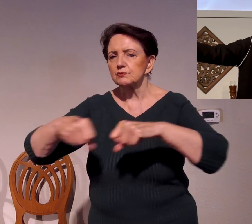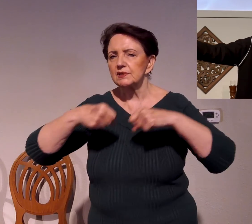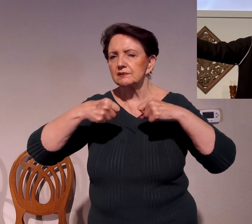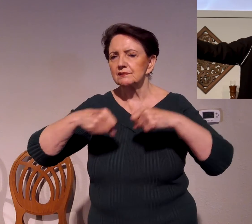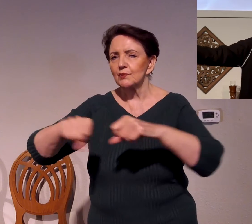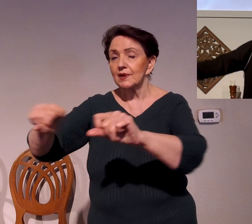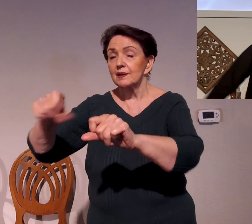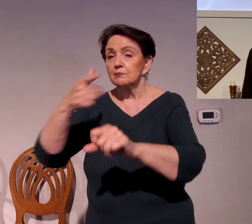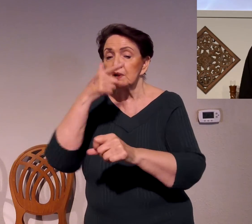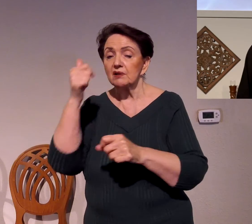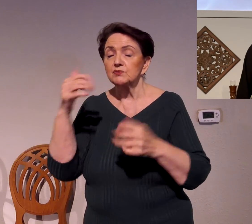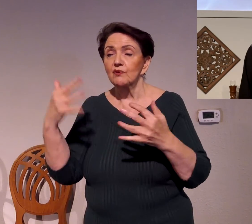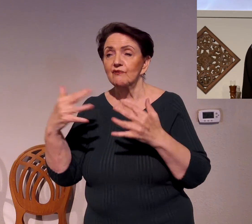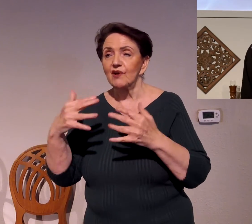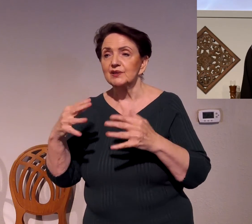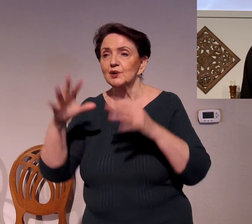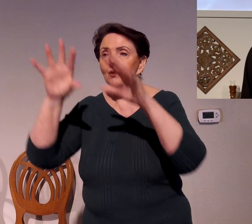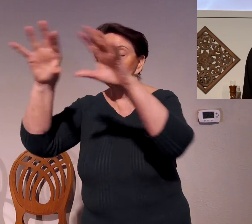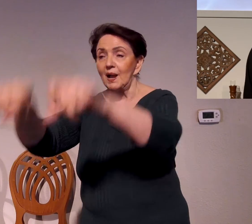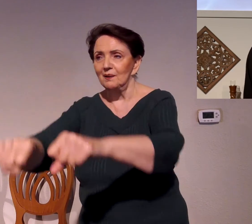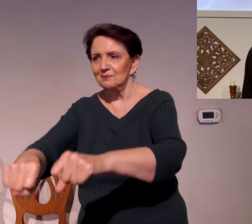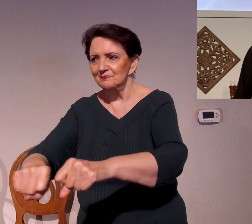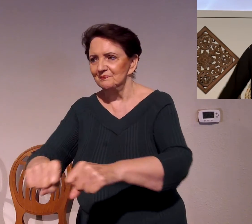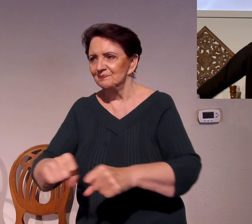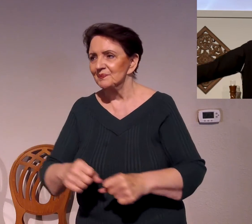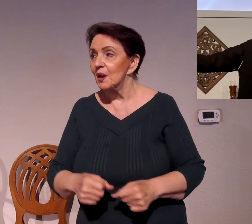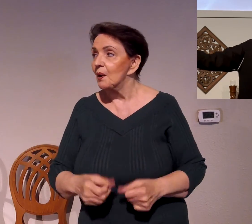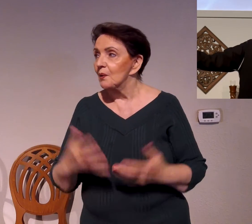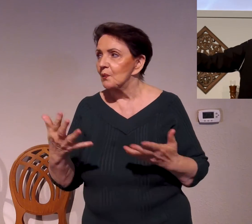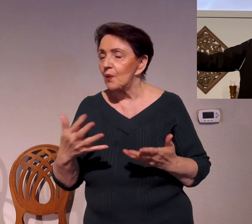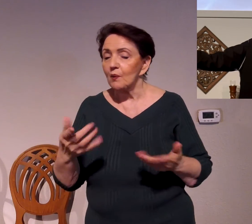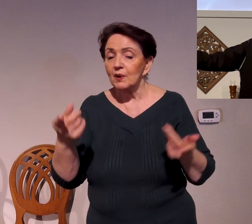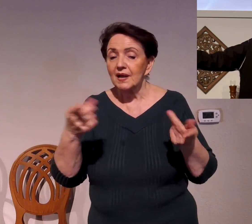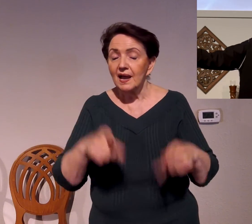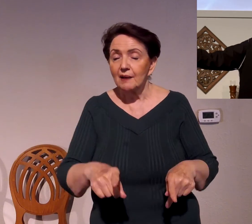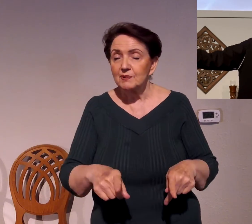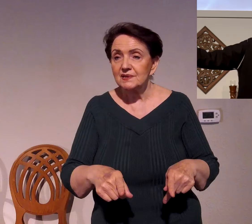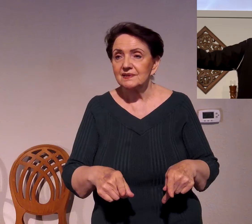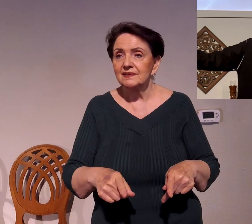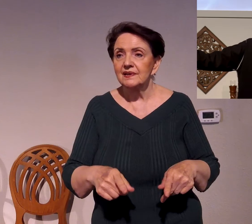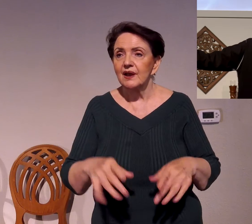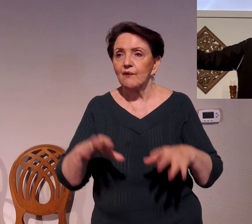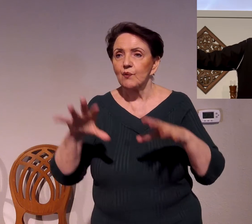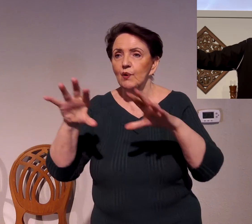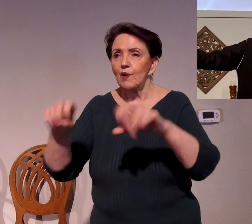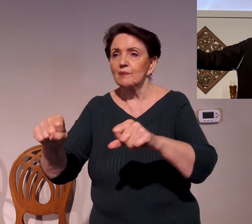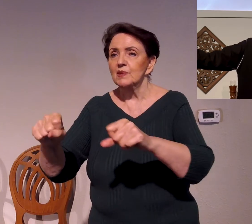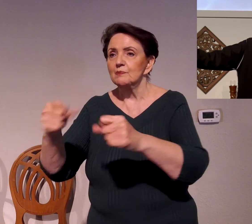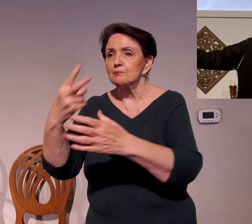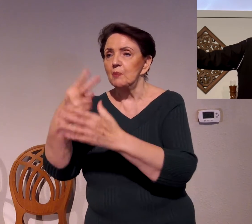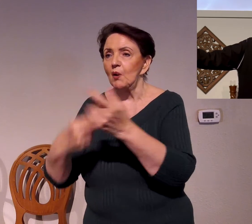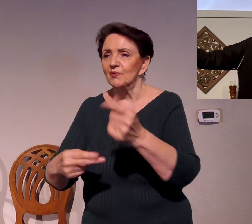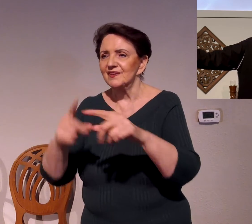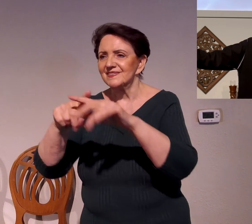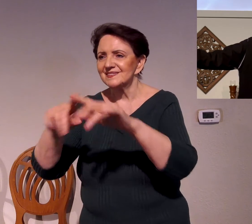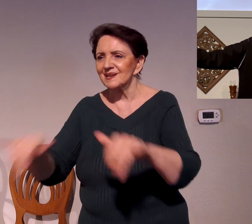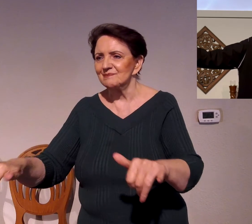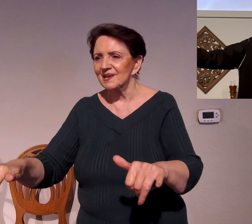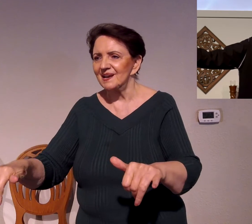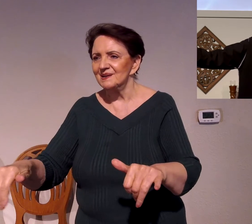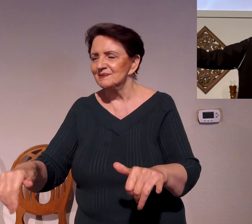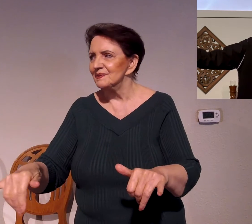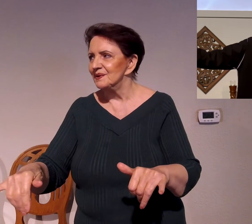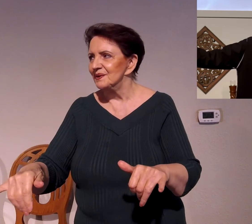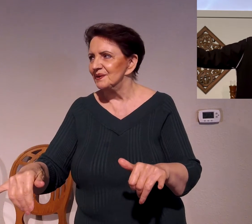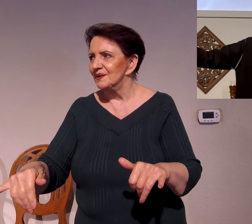one? What would happen if we actually grabbed both trapezes at the same time? We would